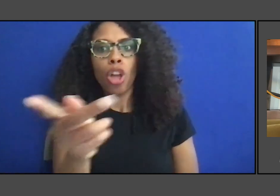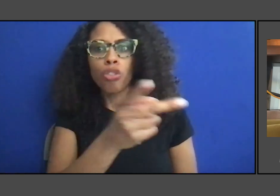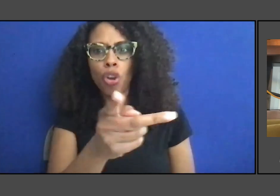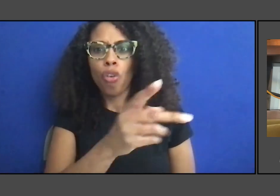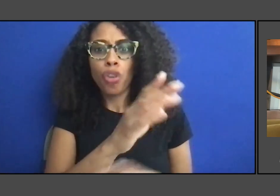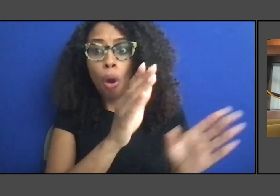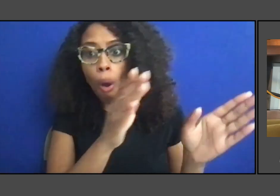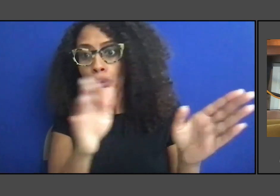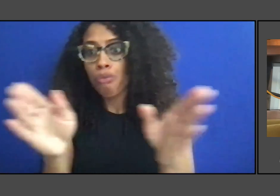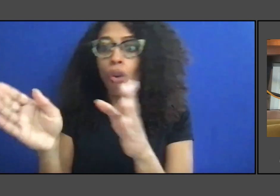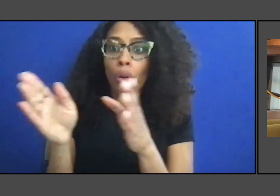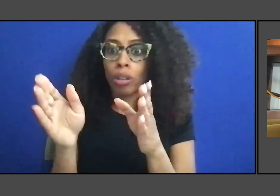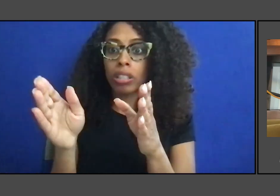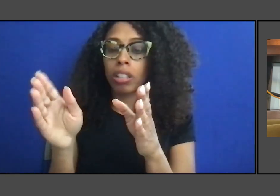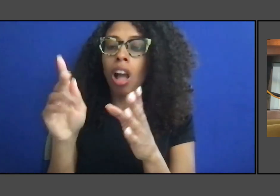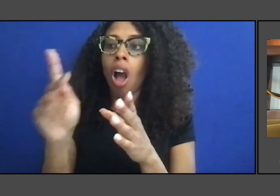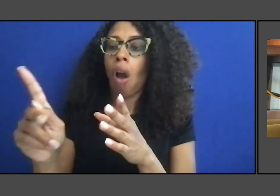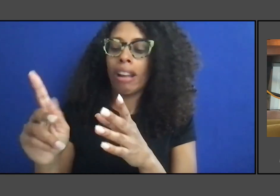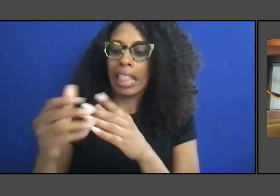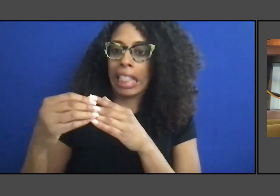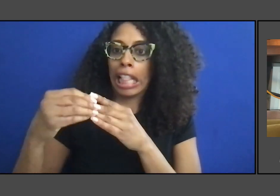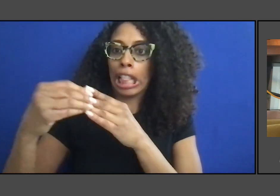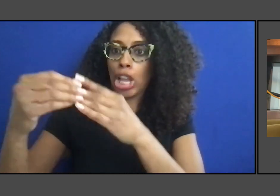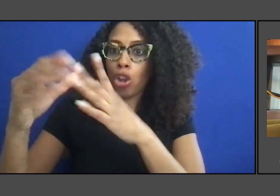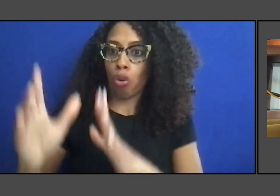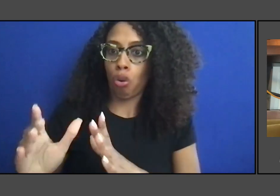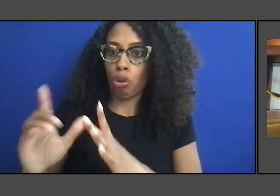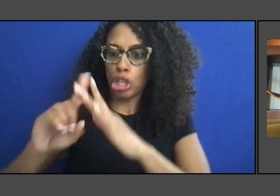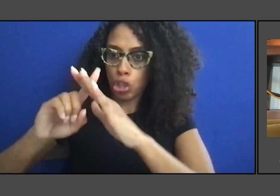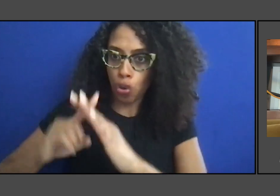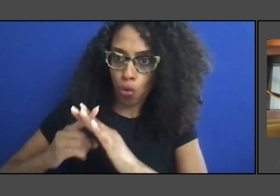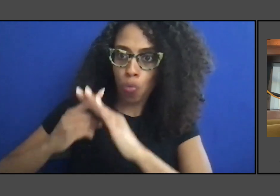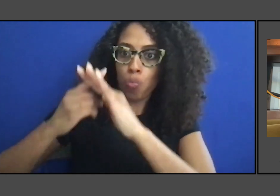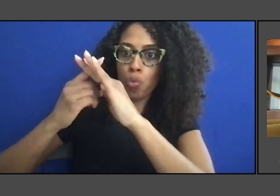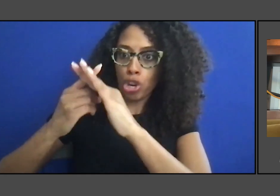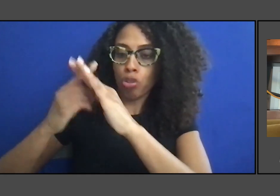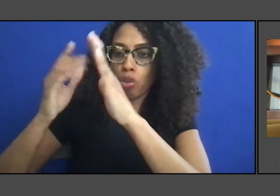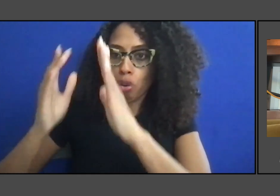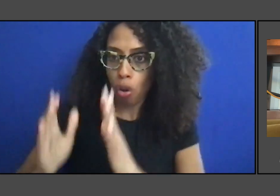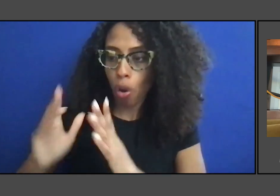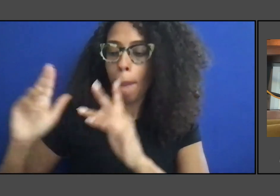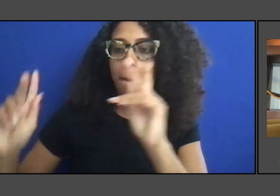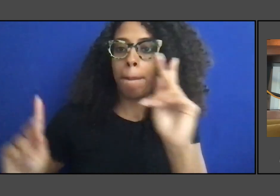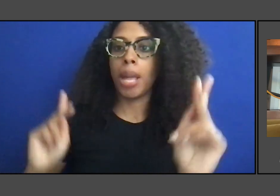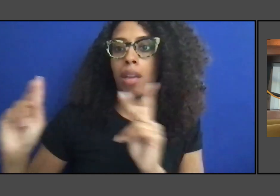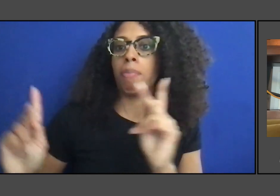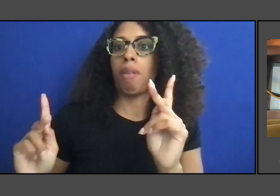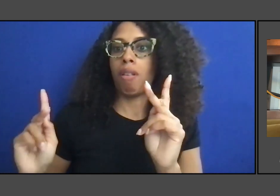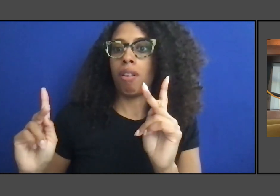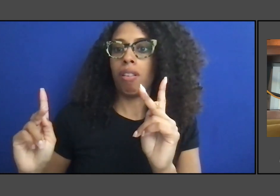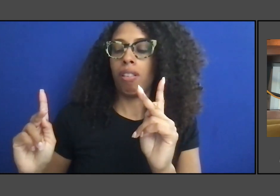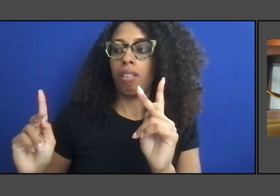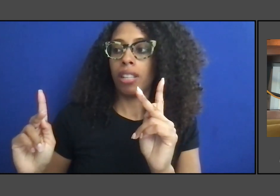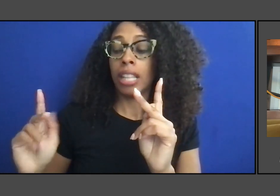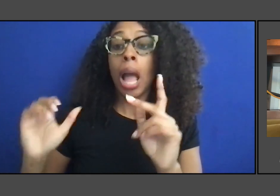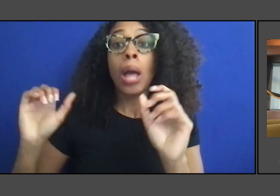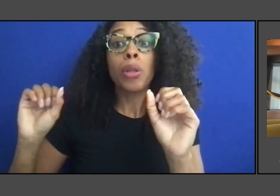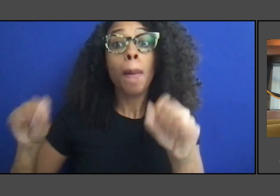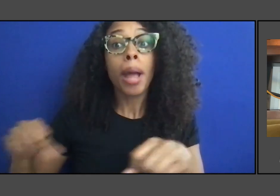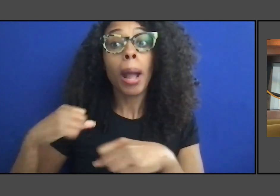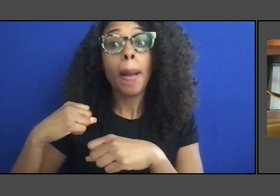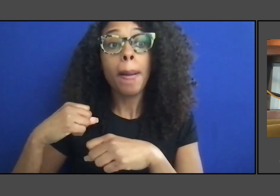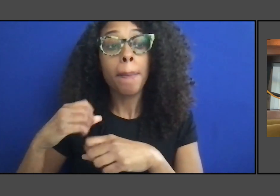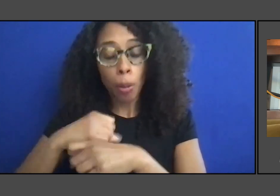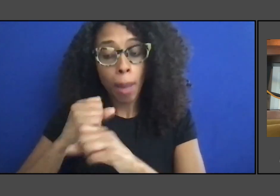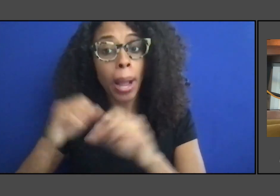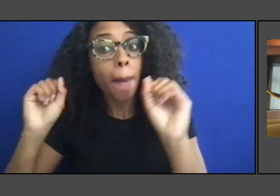us, whose labor made it possible for all of us to do what we do. Like that is the work, right? And when you talked